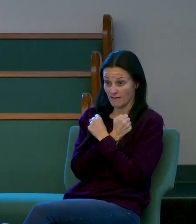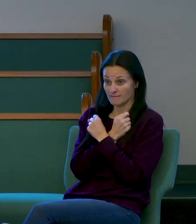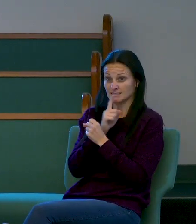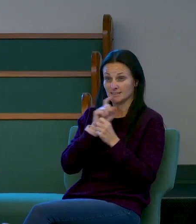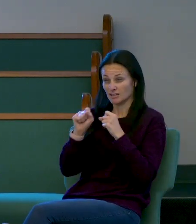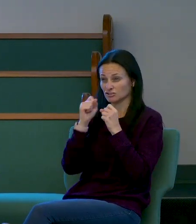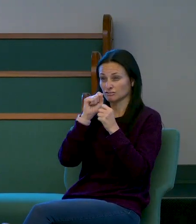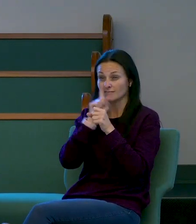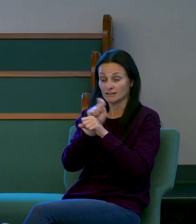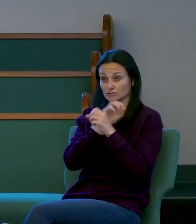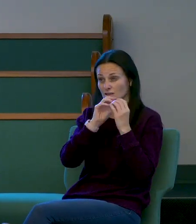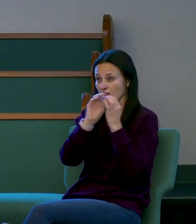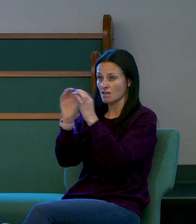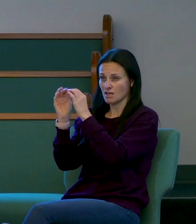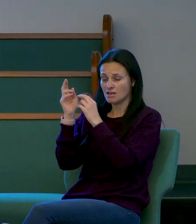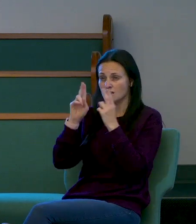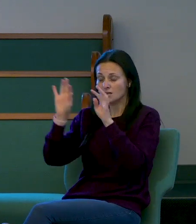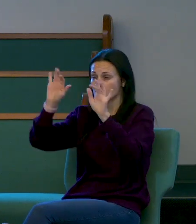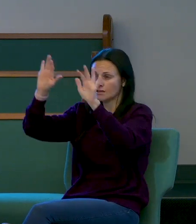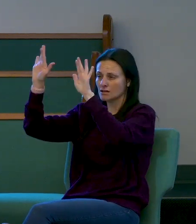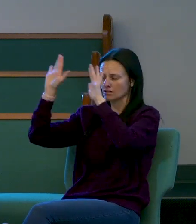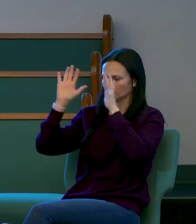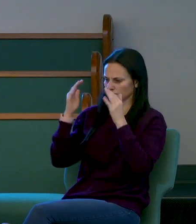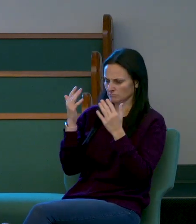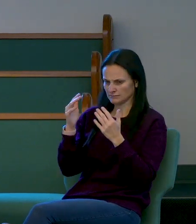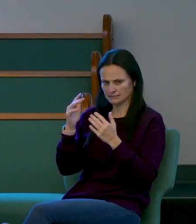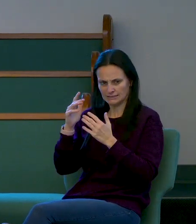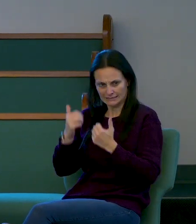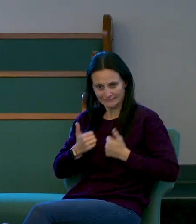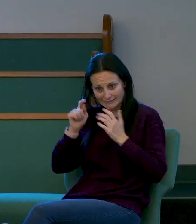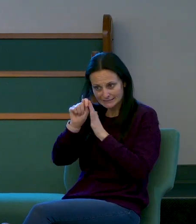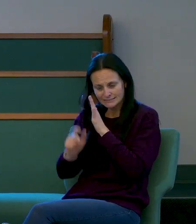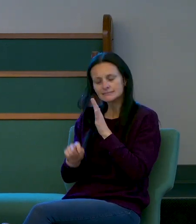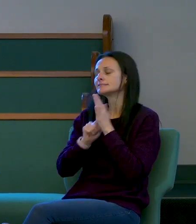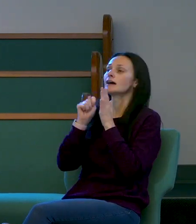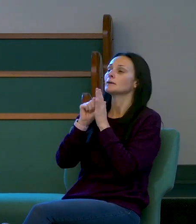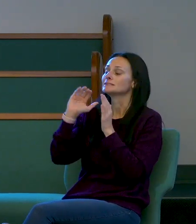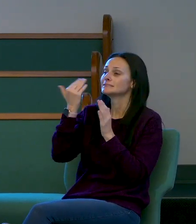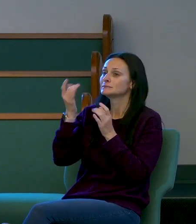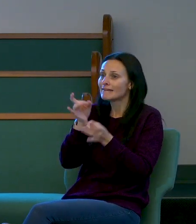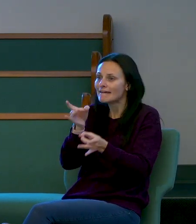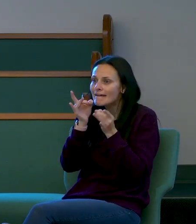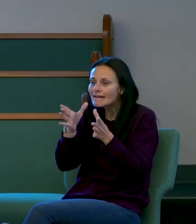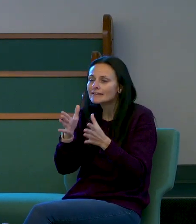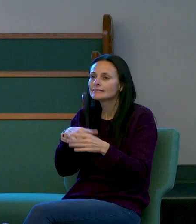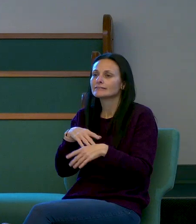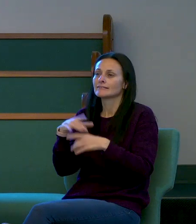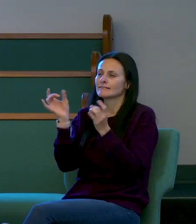controversial? Are we living in a time when it seems like hate,